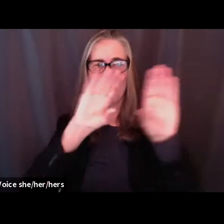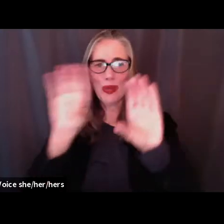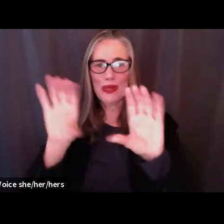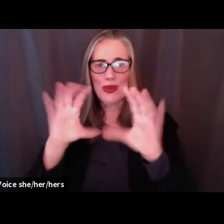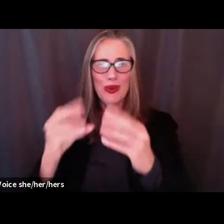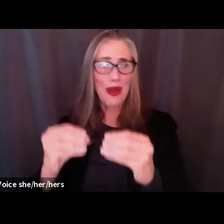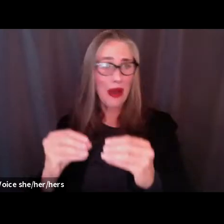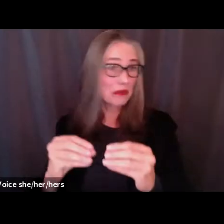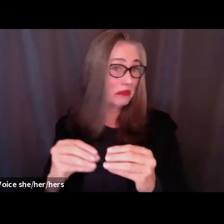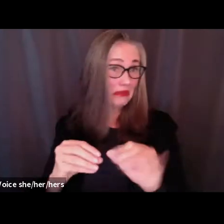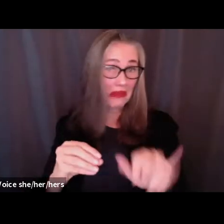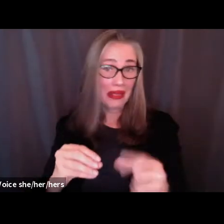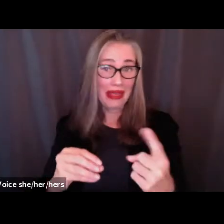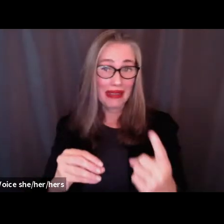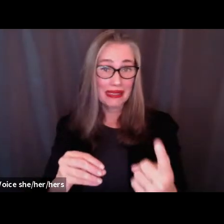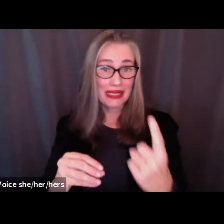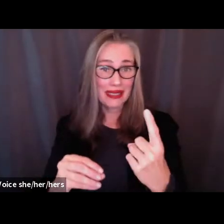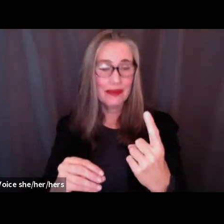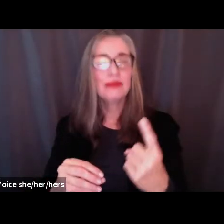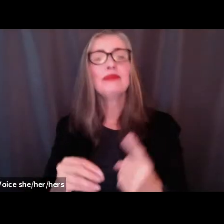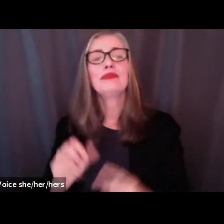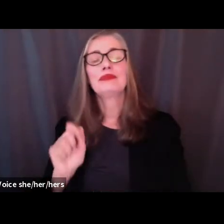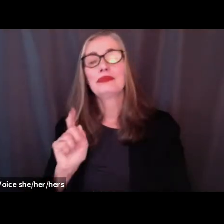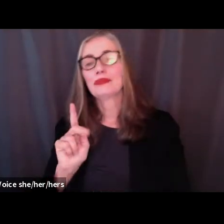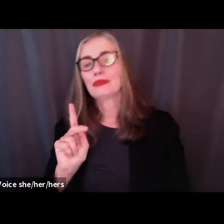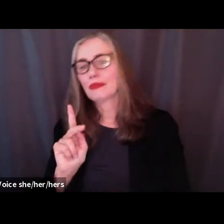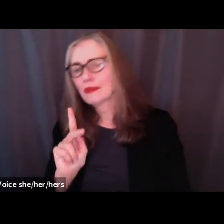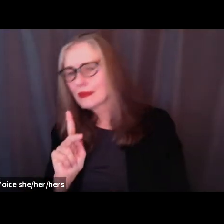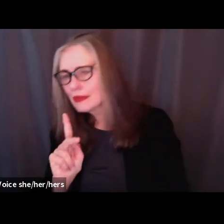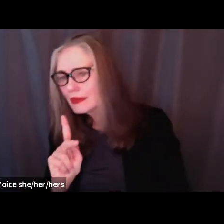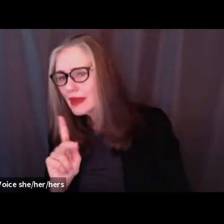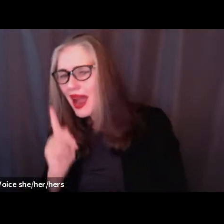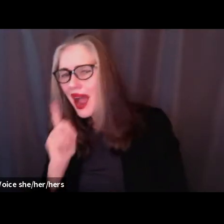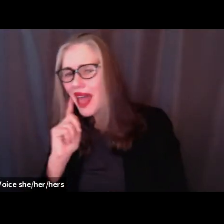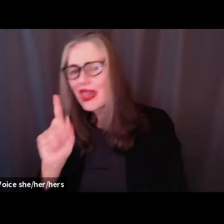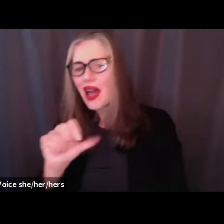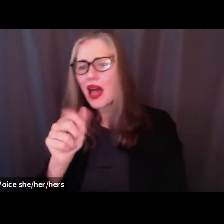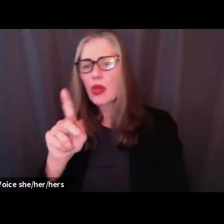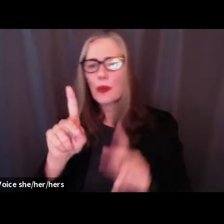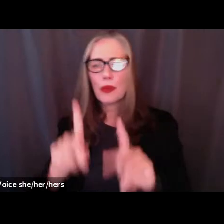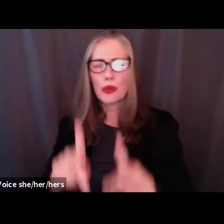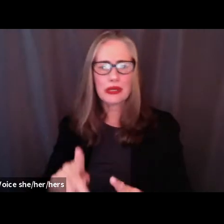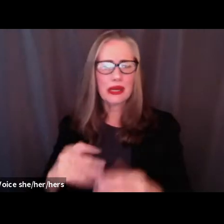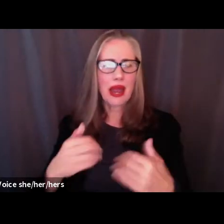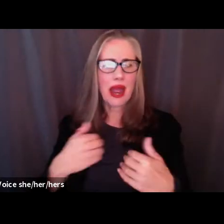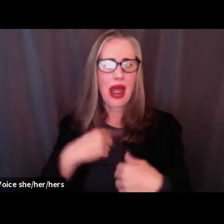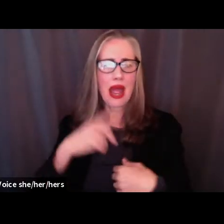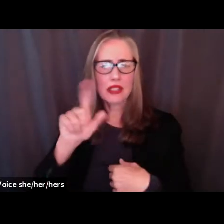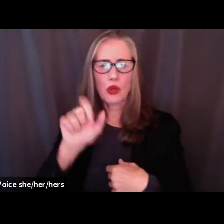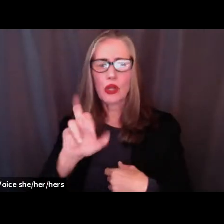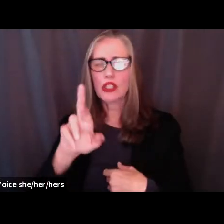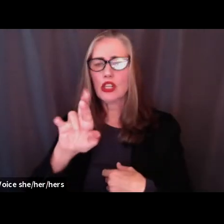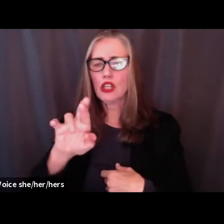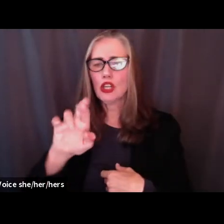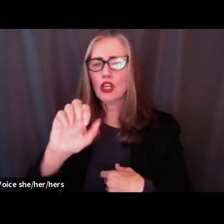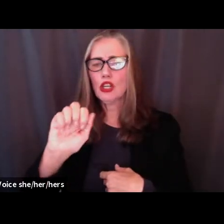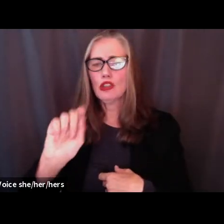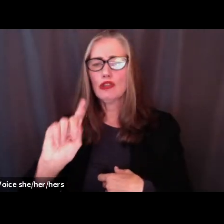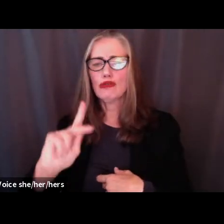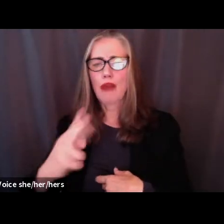Okay. All right, let's lower all Ralph hands. has a question, actually. He has a question. Okay,